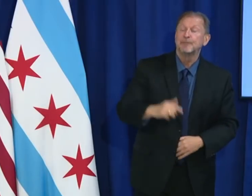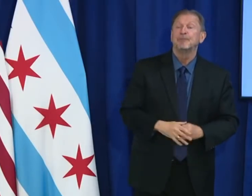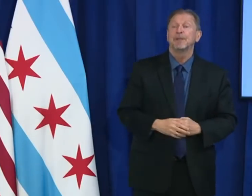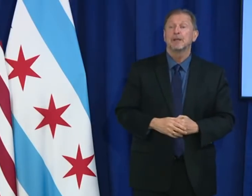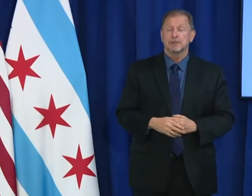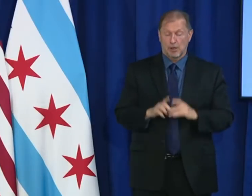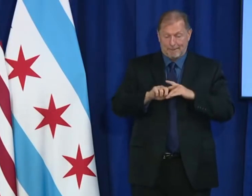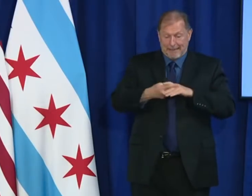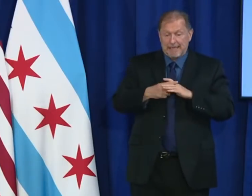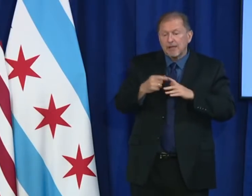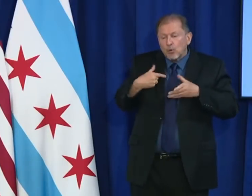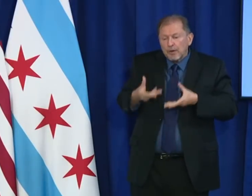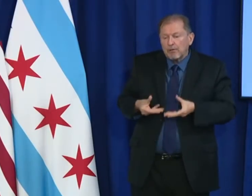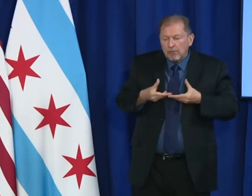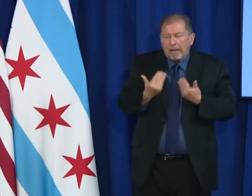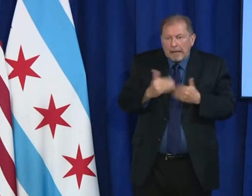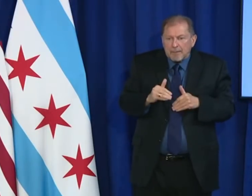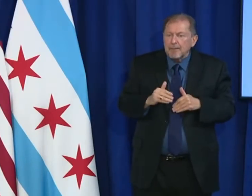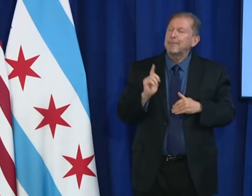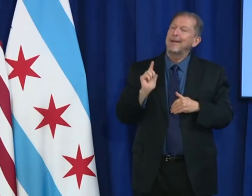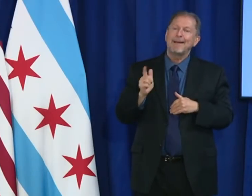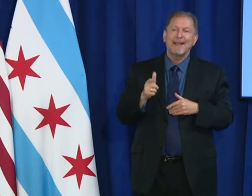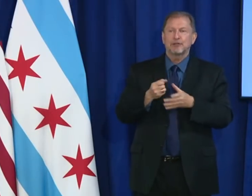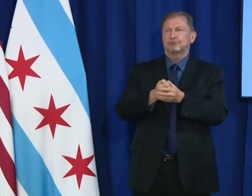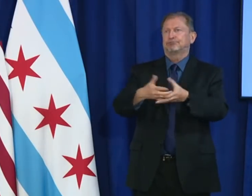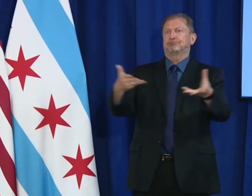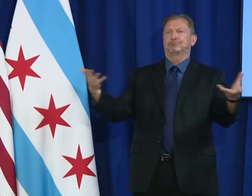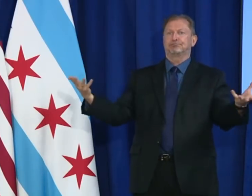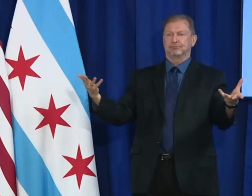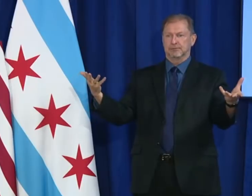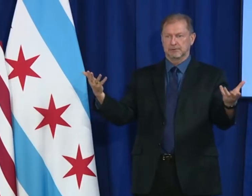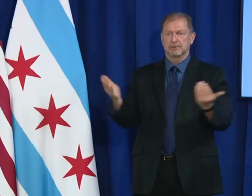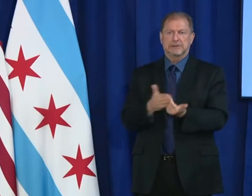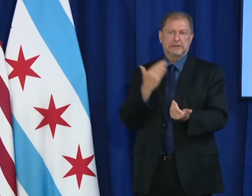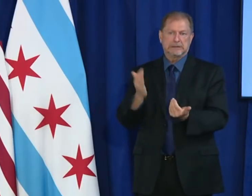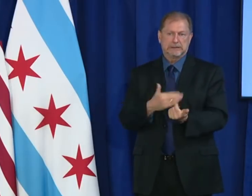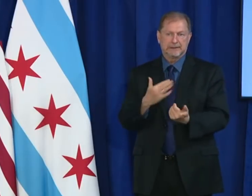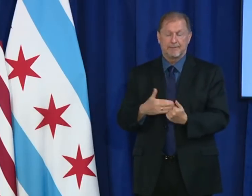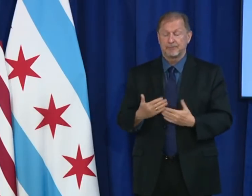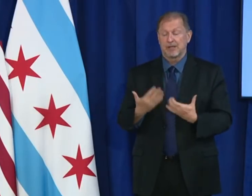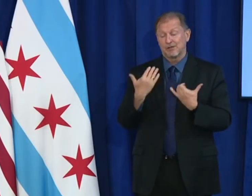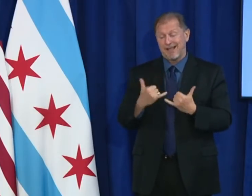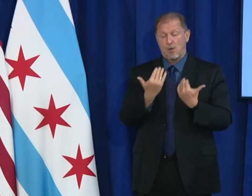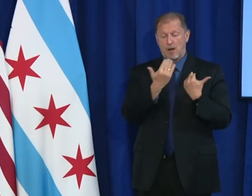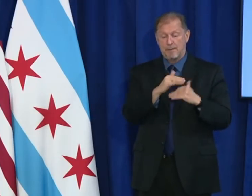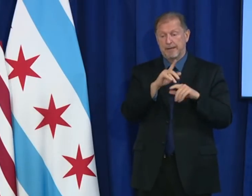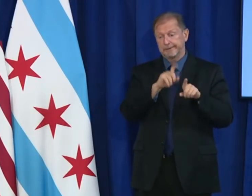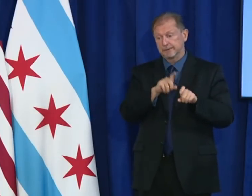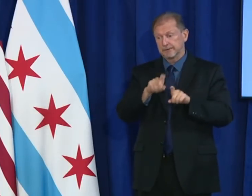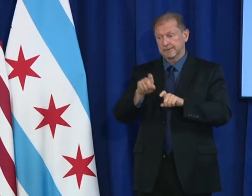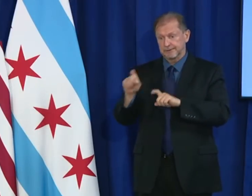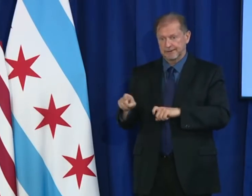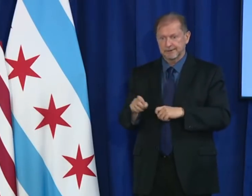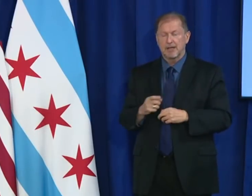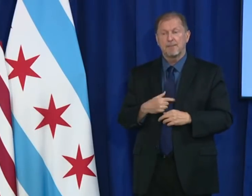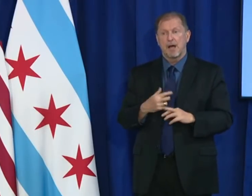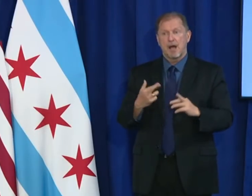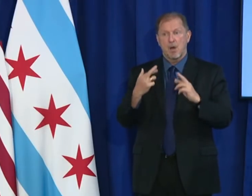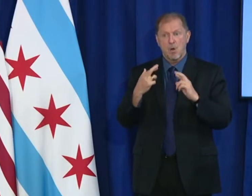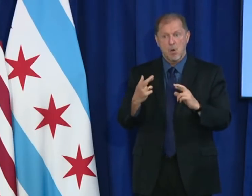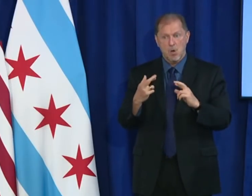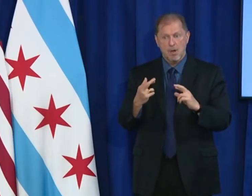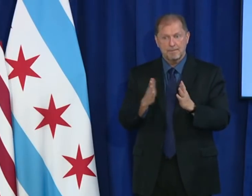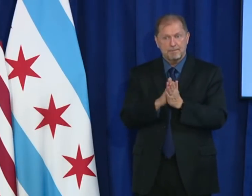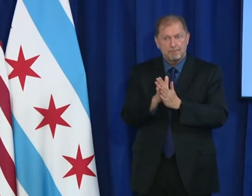anticipating these same sorts of issues as we're having right now with the testing. I am hopeful there will be very high demand for